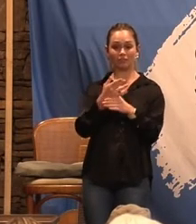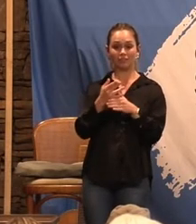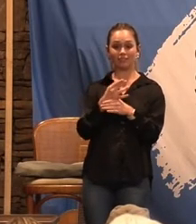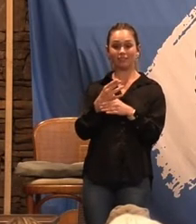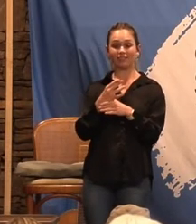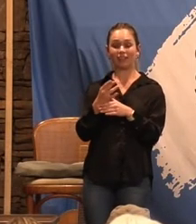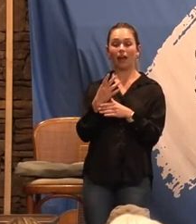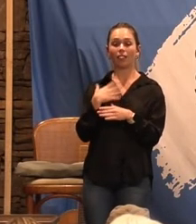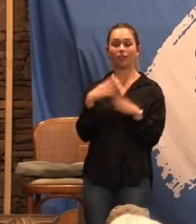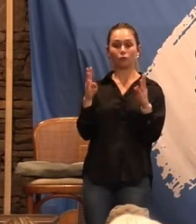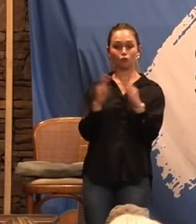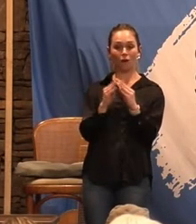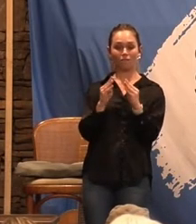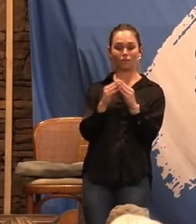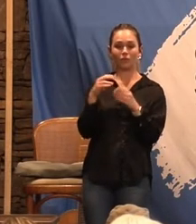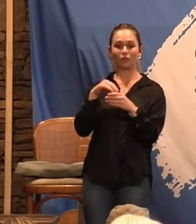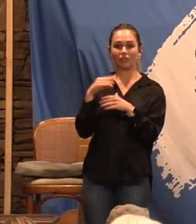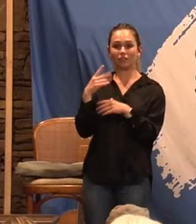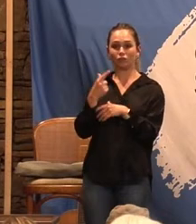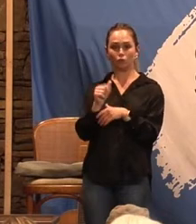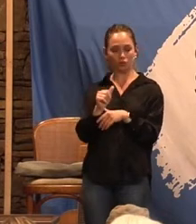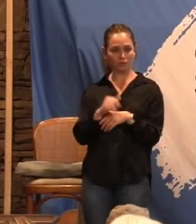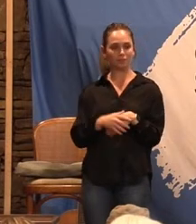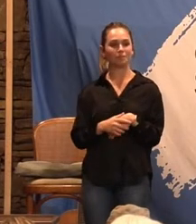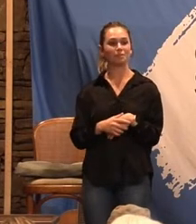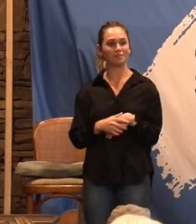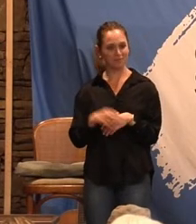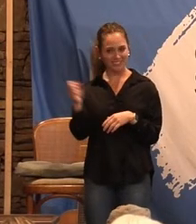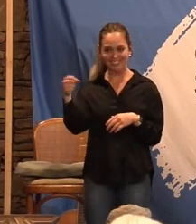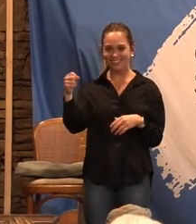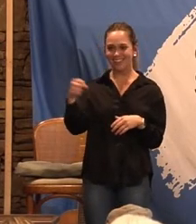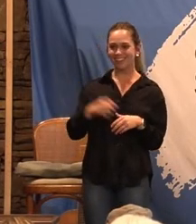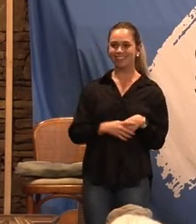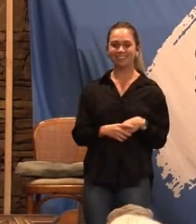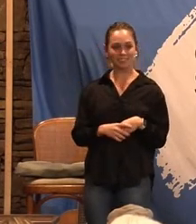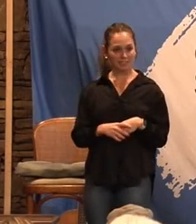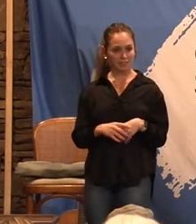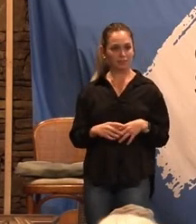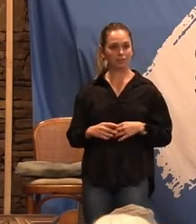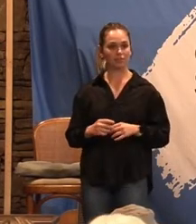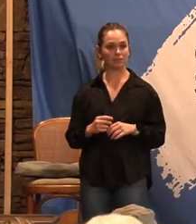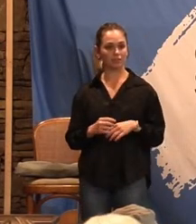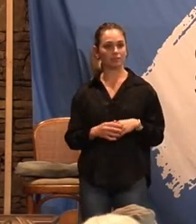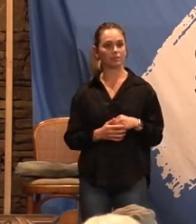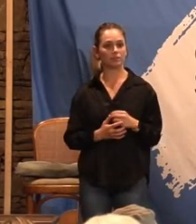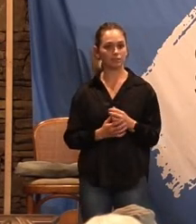Network Conference in Georgia. Yeah.